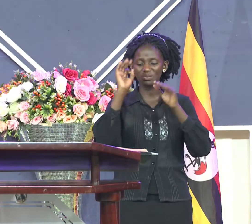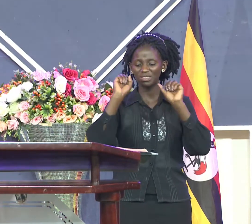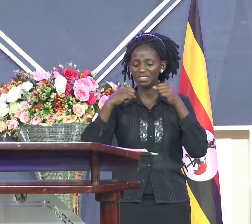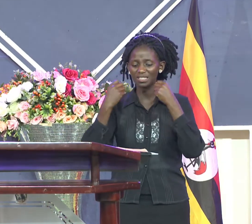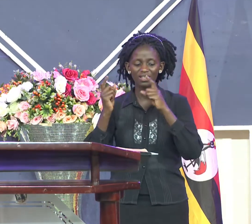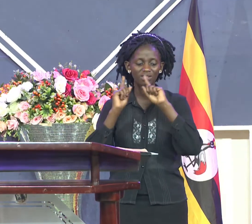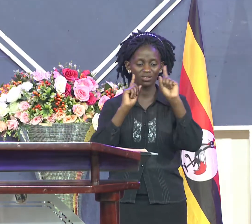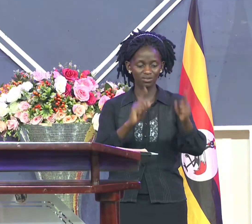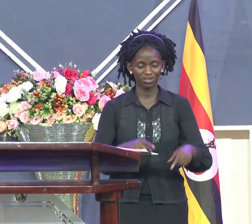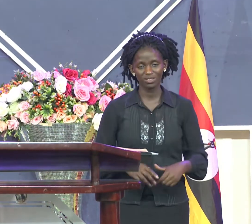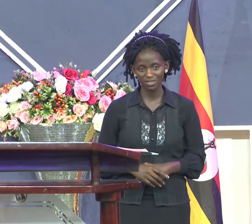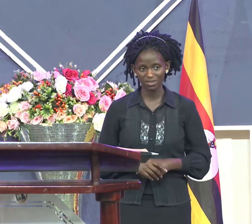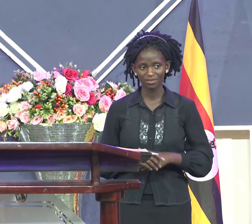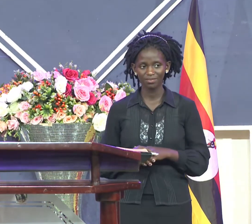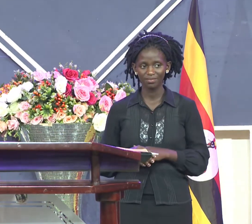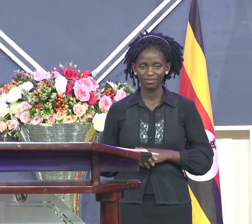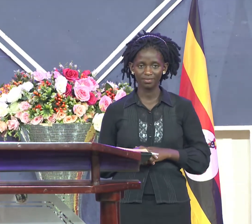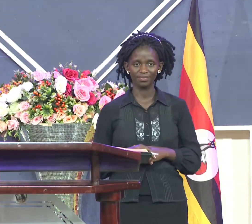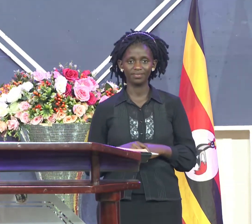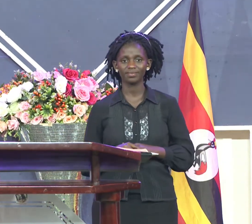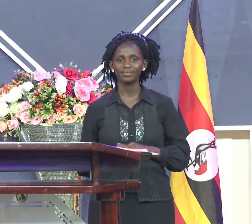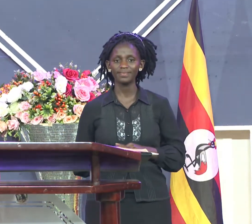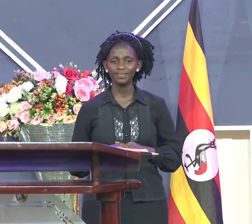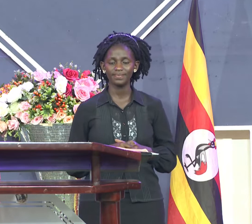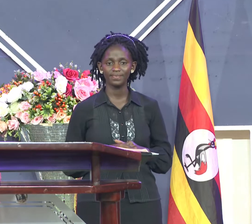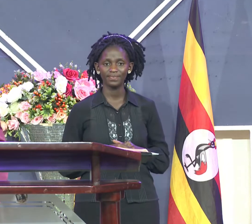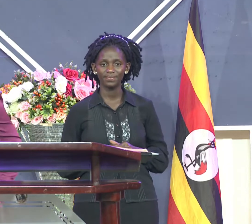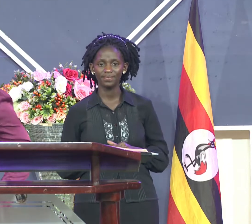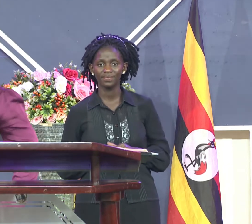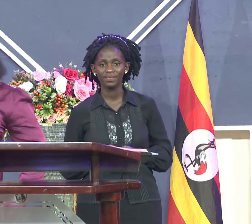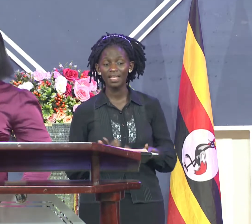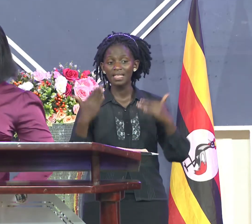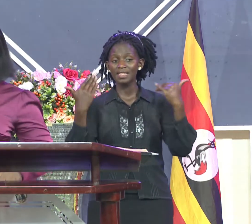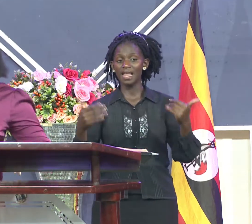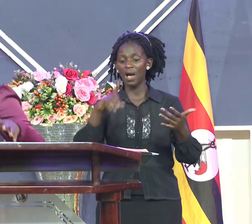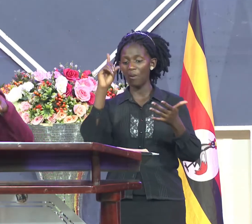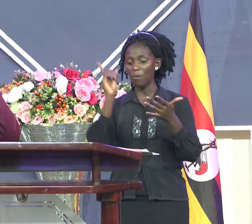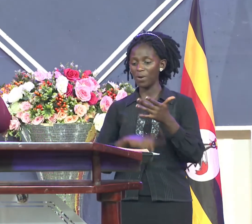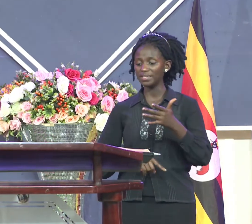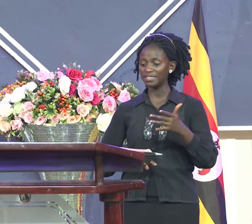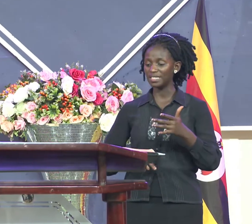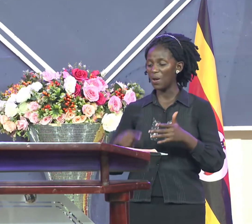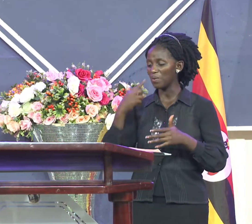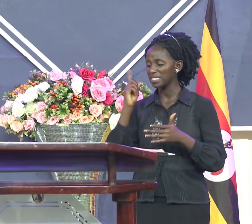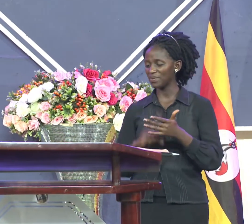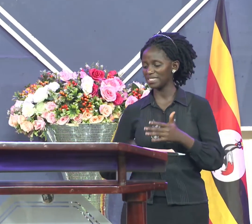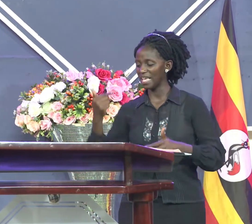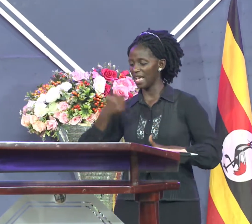hide. There is nowhere he could hide where the Holy Spirit could not reach. Now, as